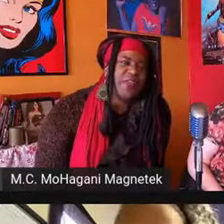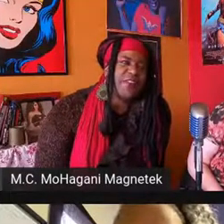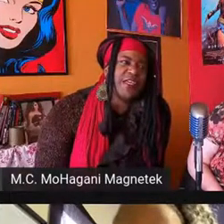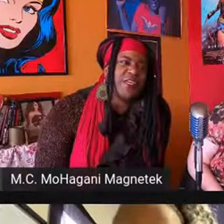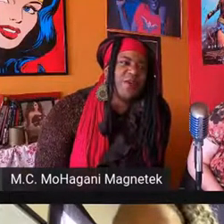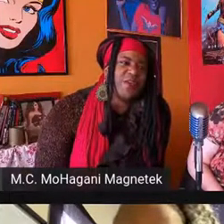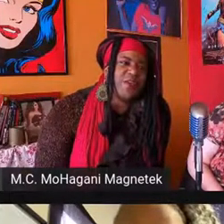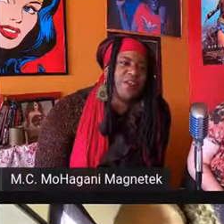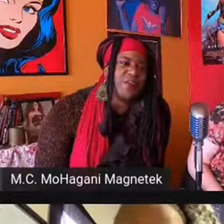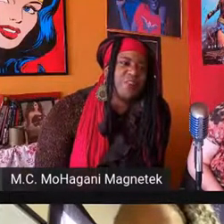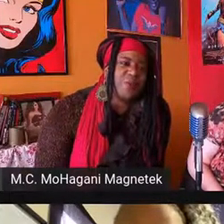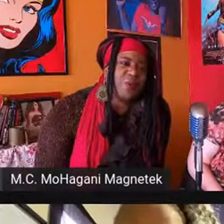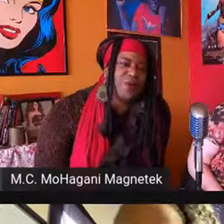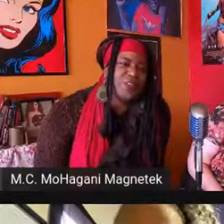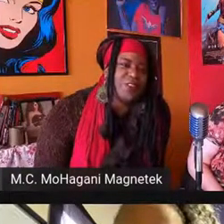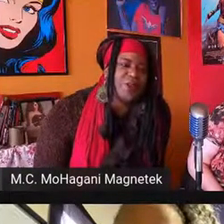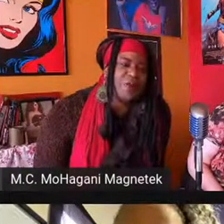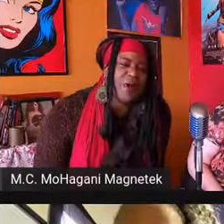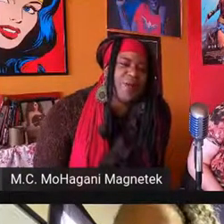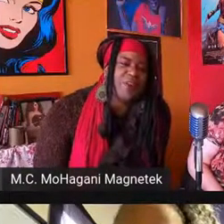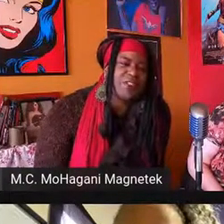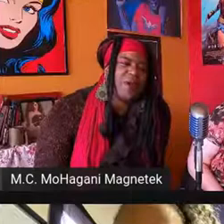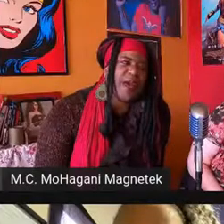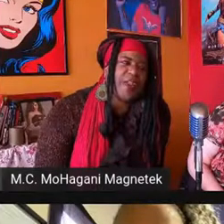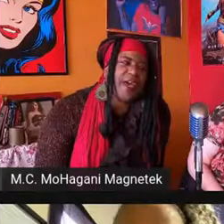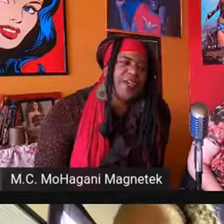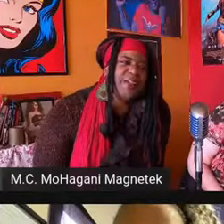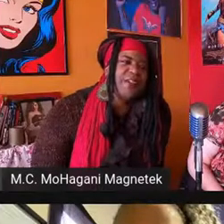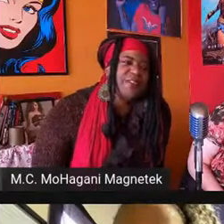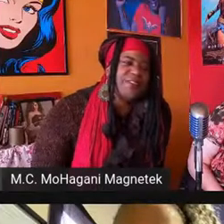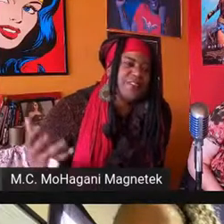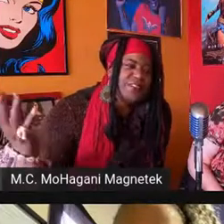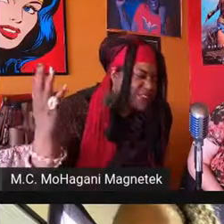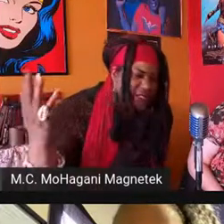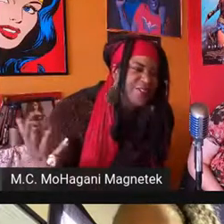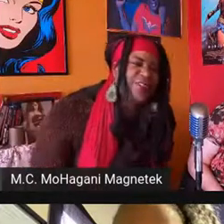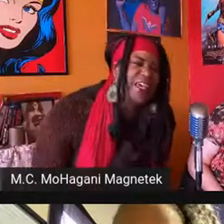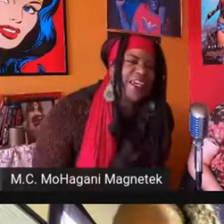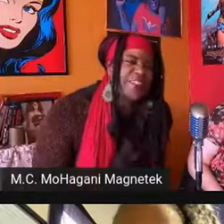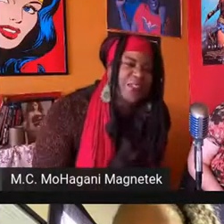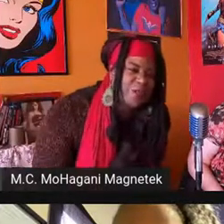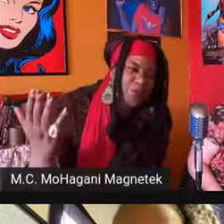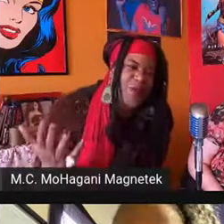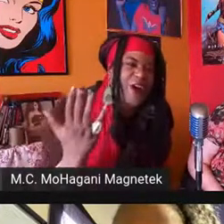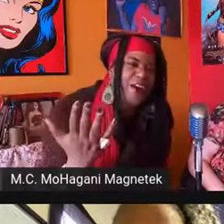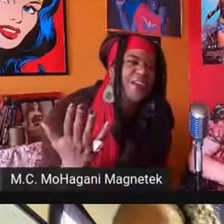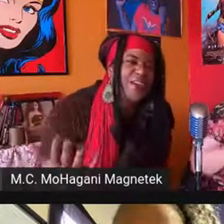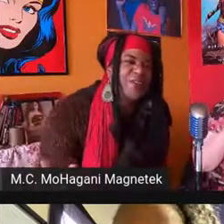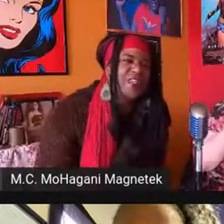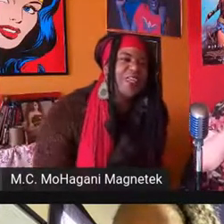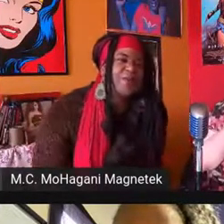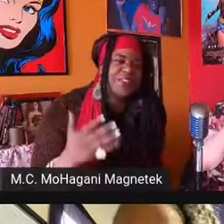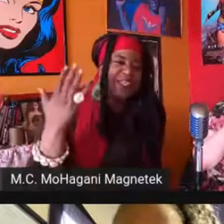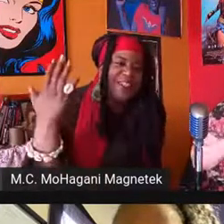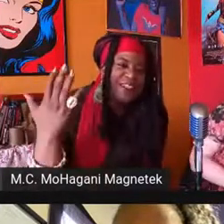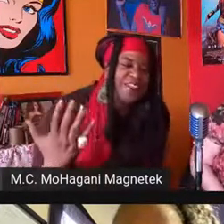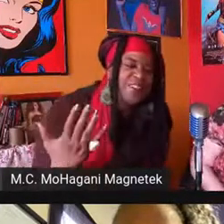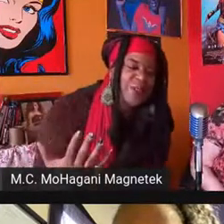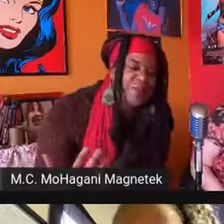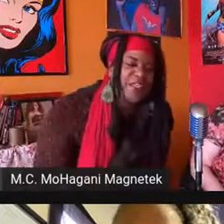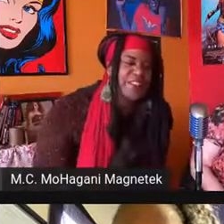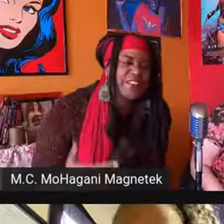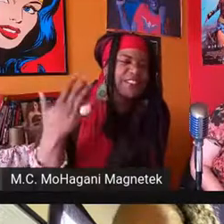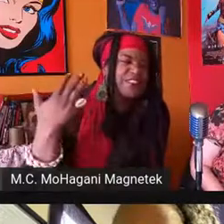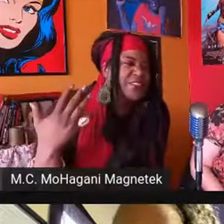love me? I was like, well, it's just poetry. It's just the way my words come out. Like, Don't take it too far, you know what I'm saying? I'm not telling you